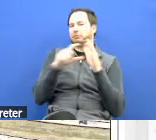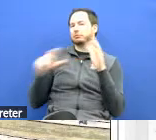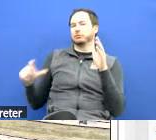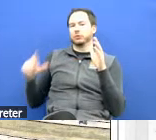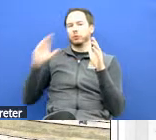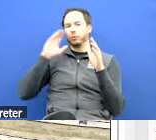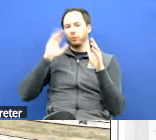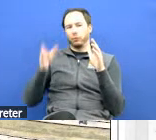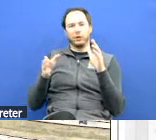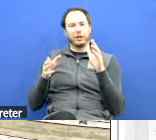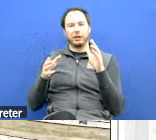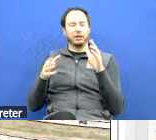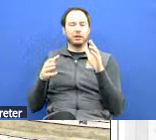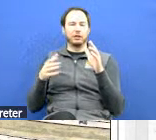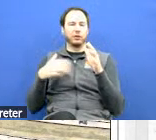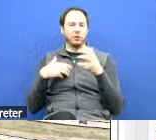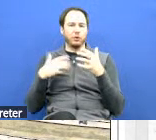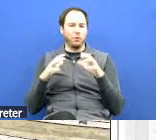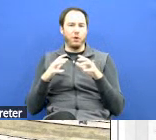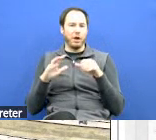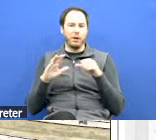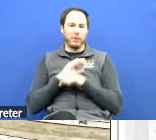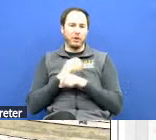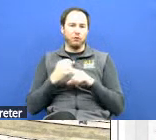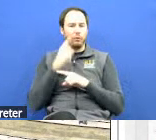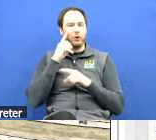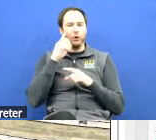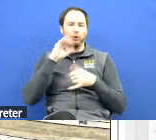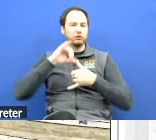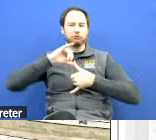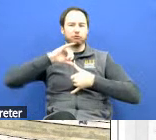we don't want to see a tall,